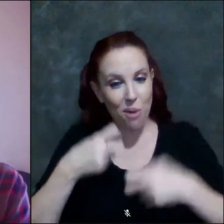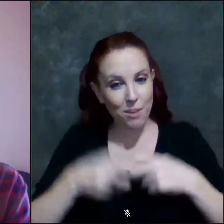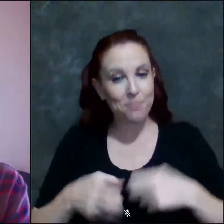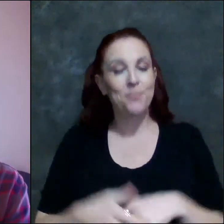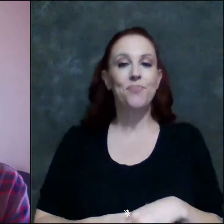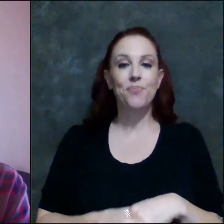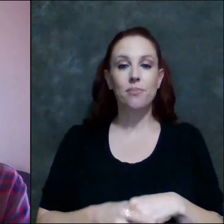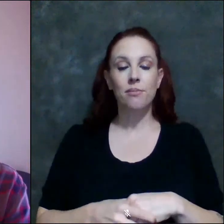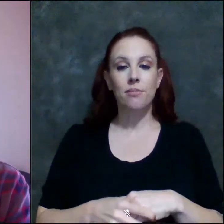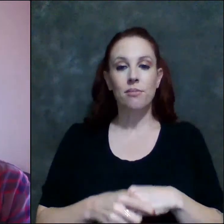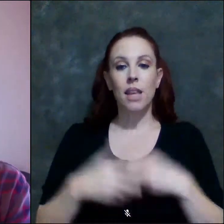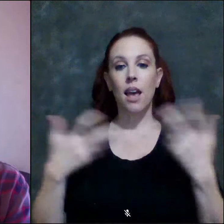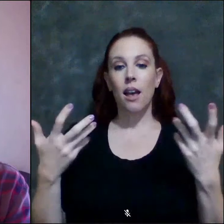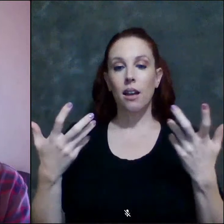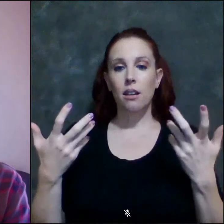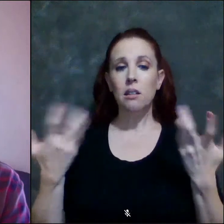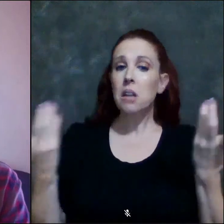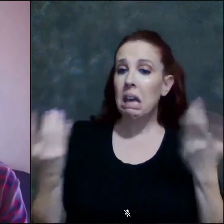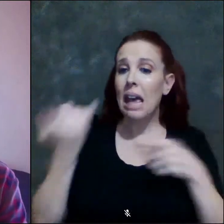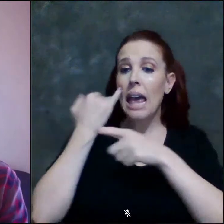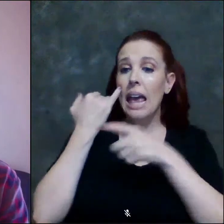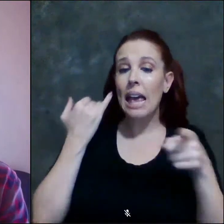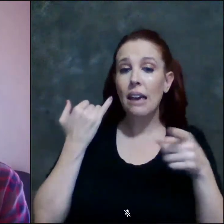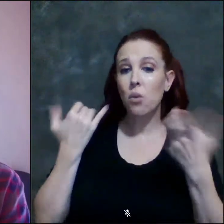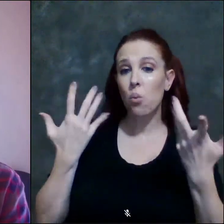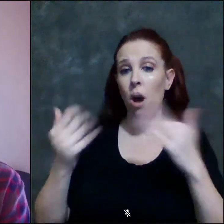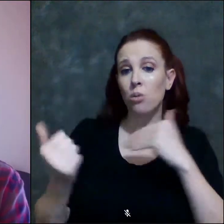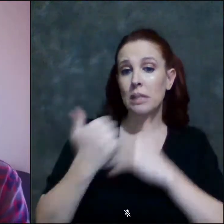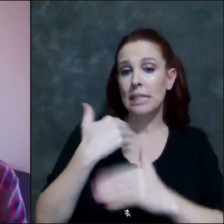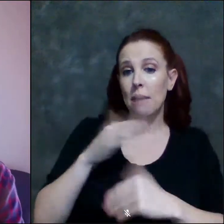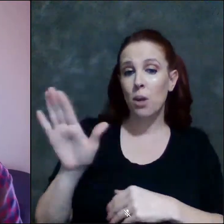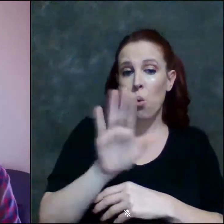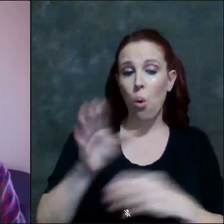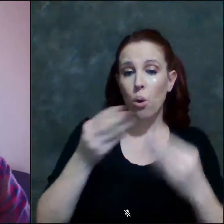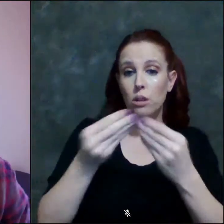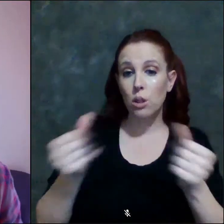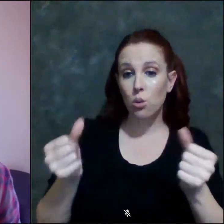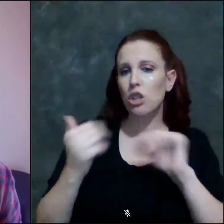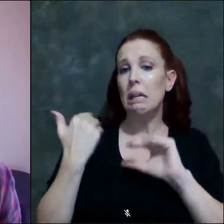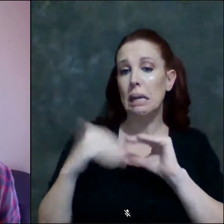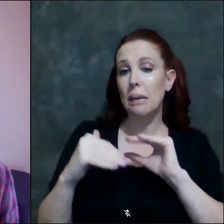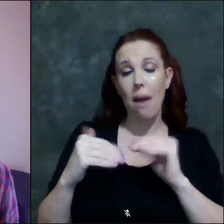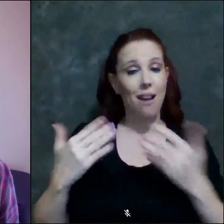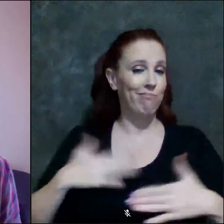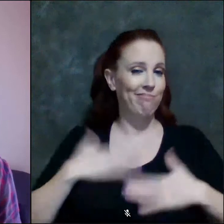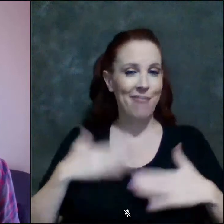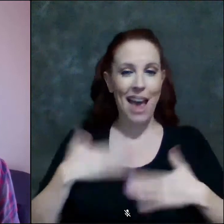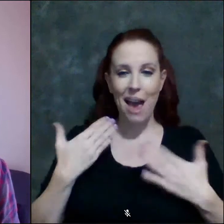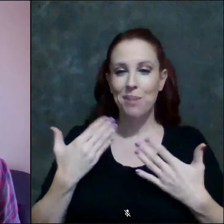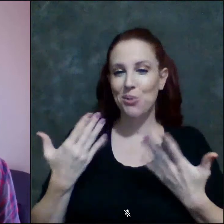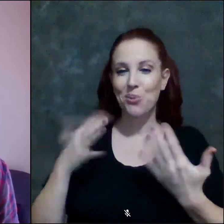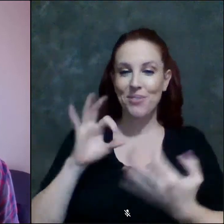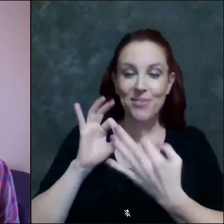And send me, if anyone wants to send me their solutions over email, I would be happy to give you